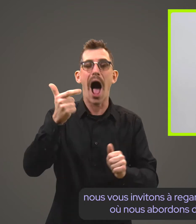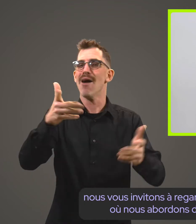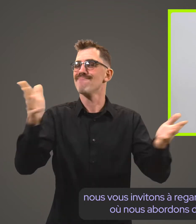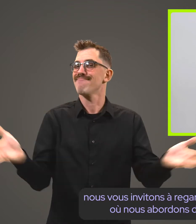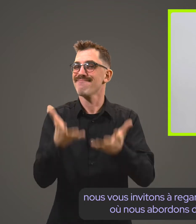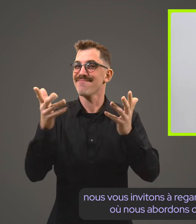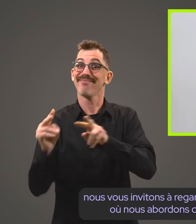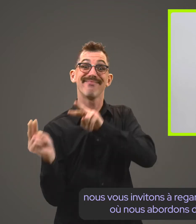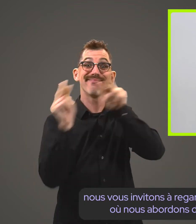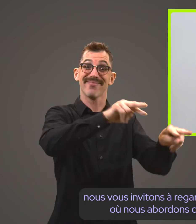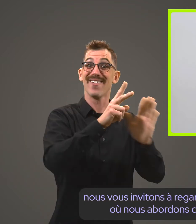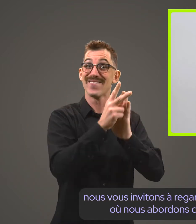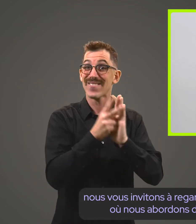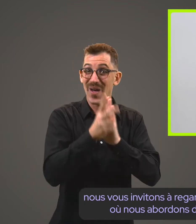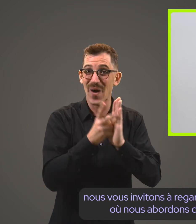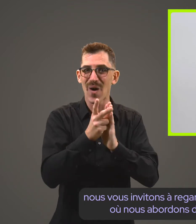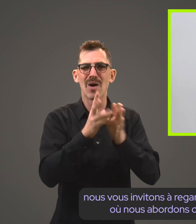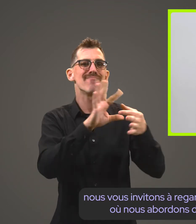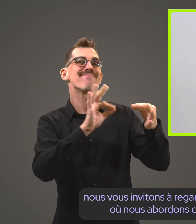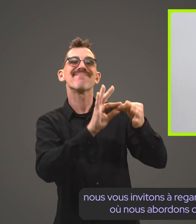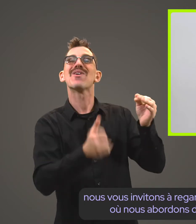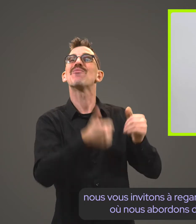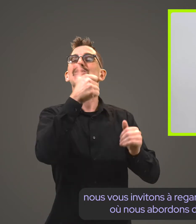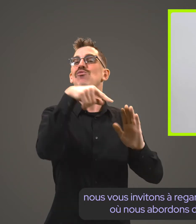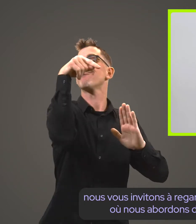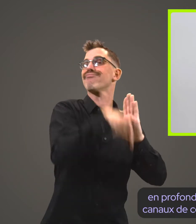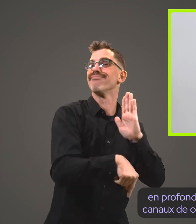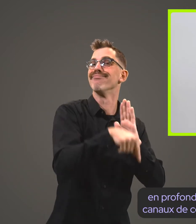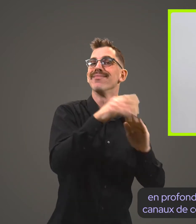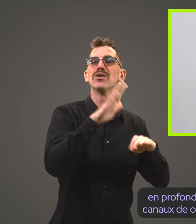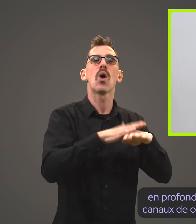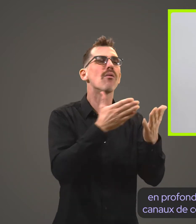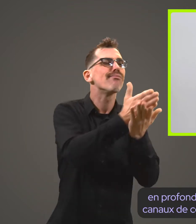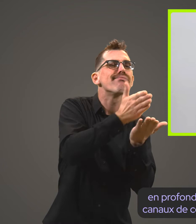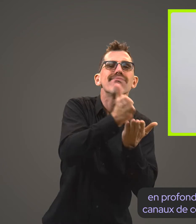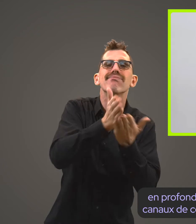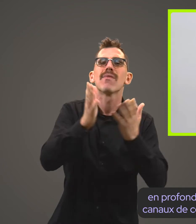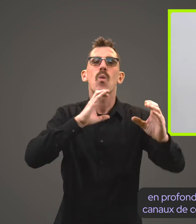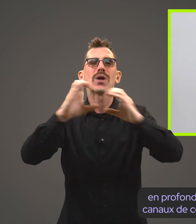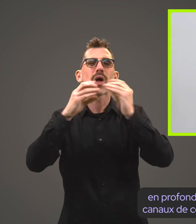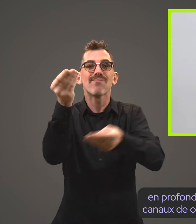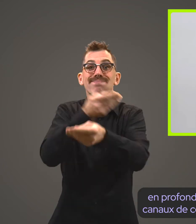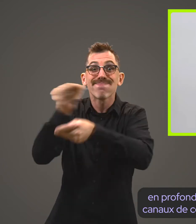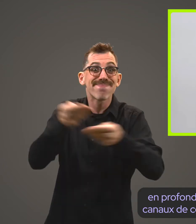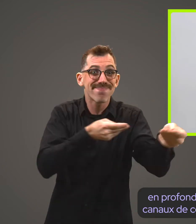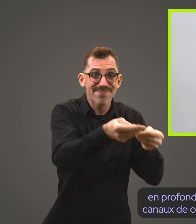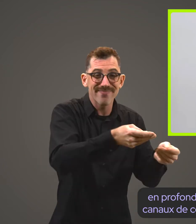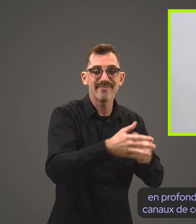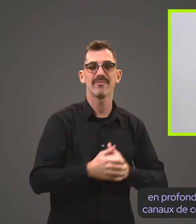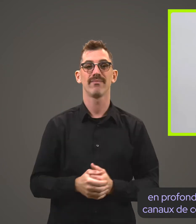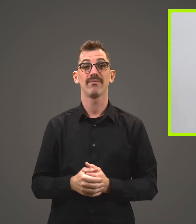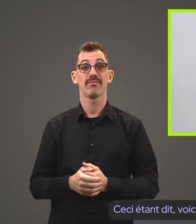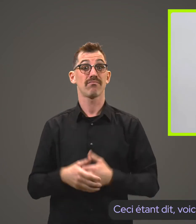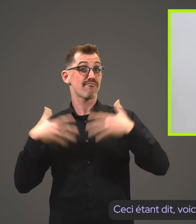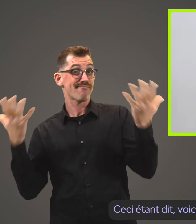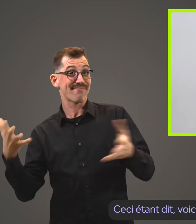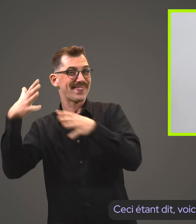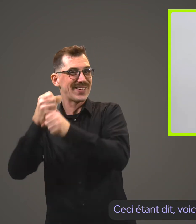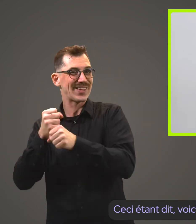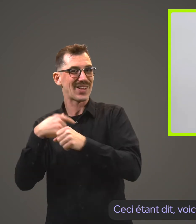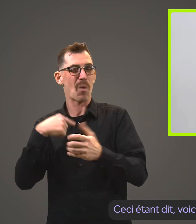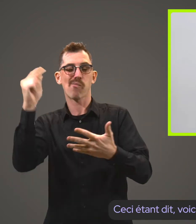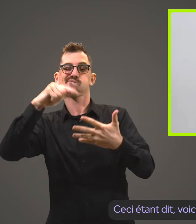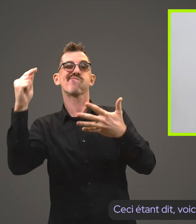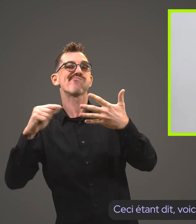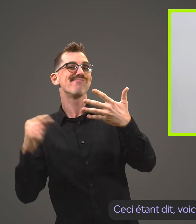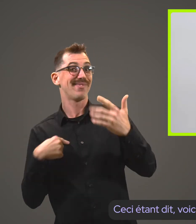invite you to take a look at another one of our videos where we go a bit more in depth on specific communication channels. That being